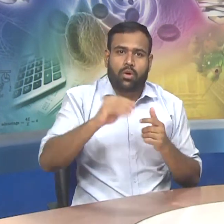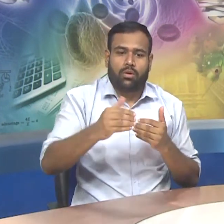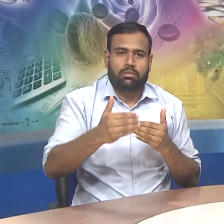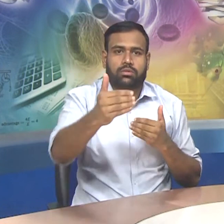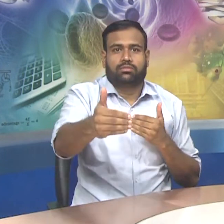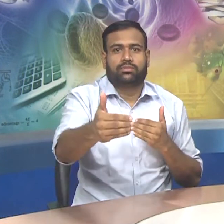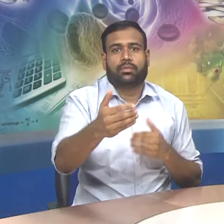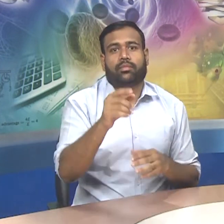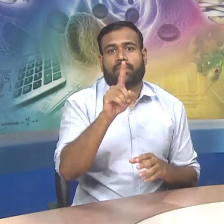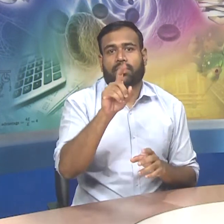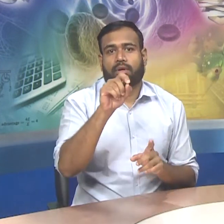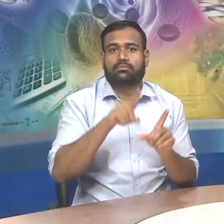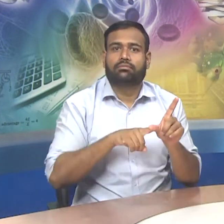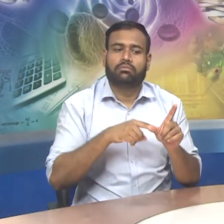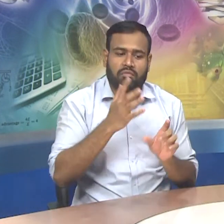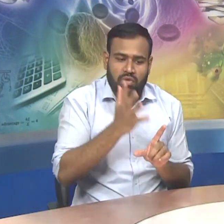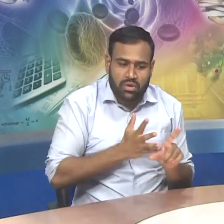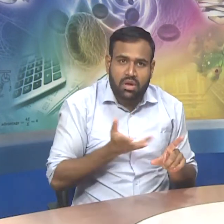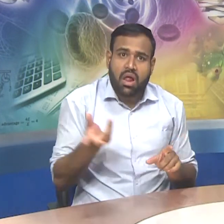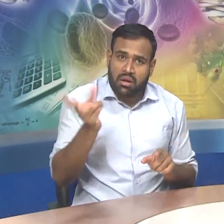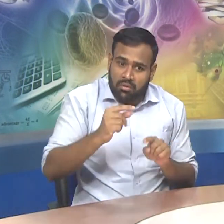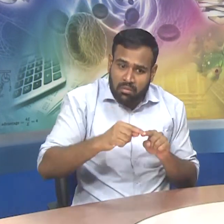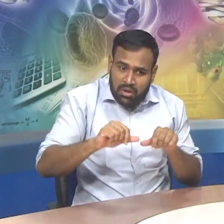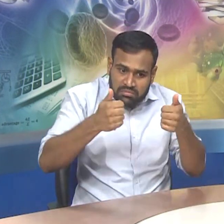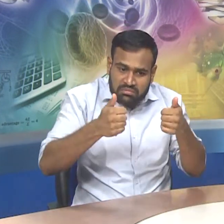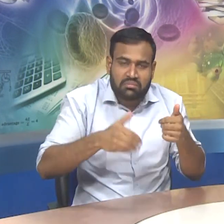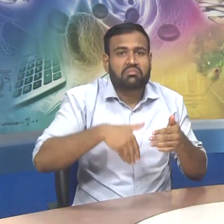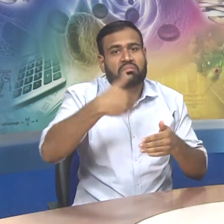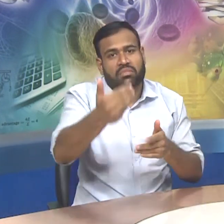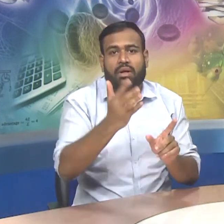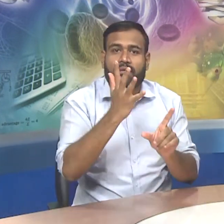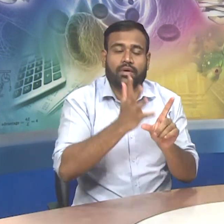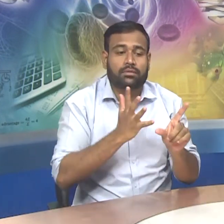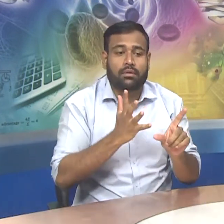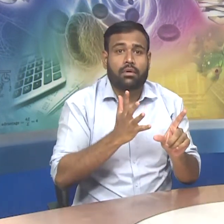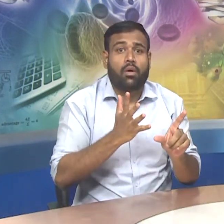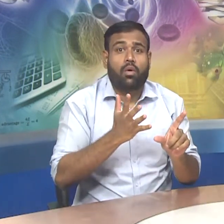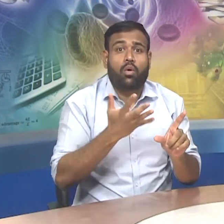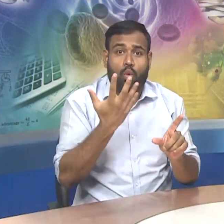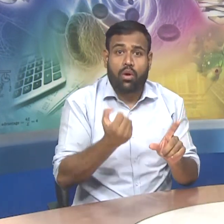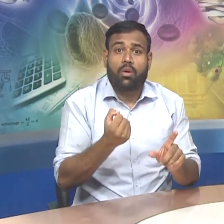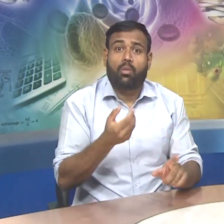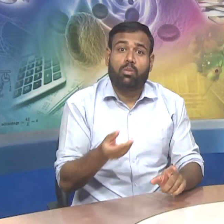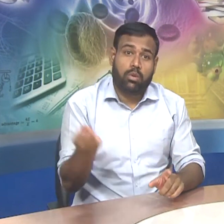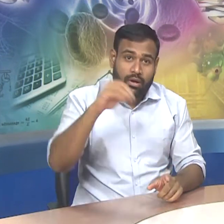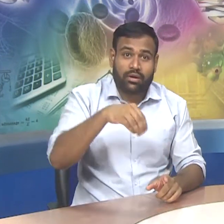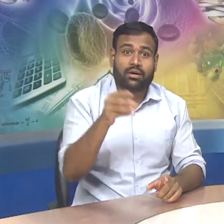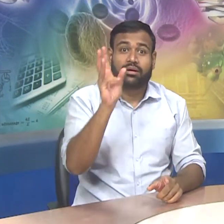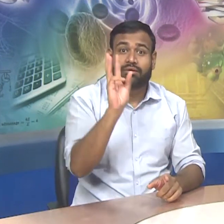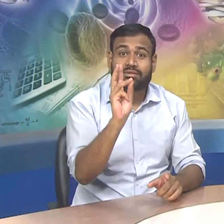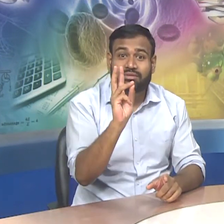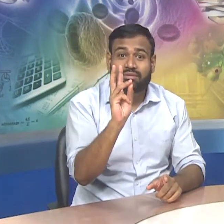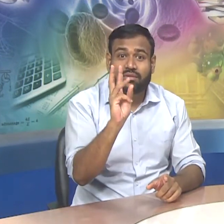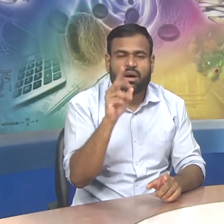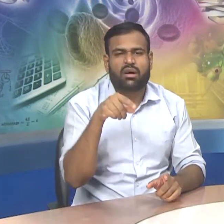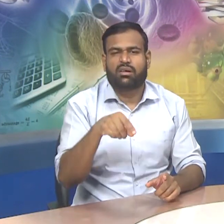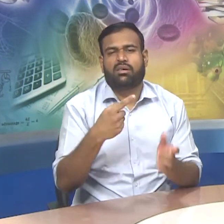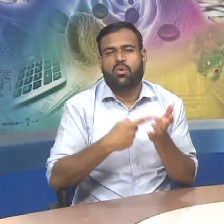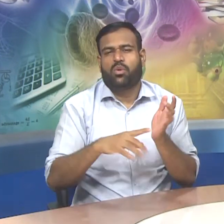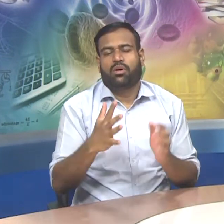has developed that no president seeks election for the 3rd term. So 2